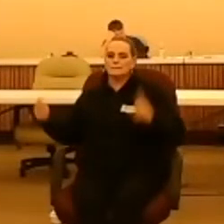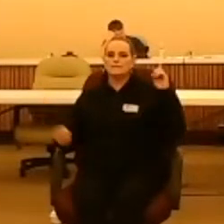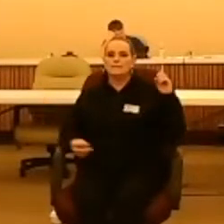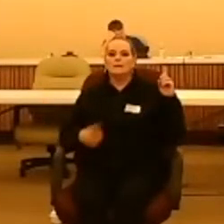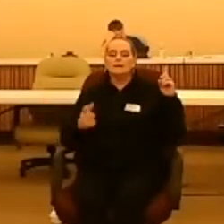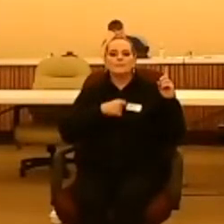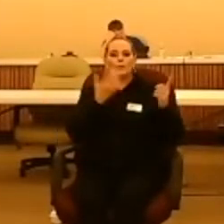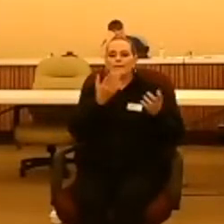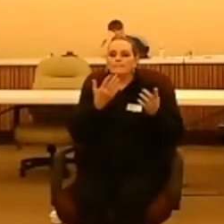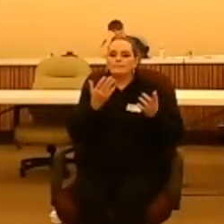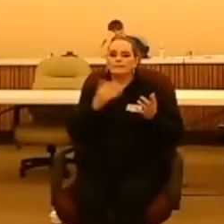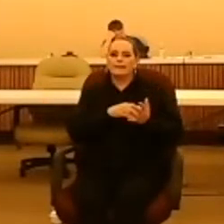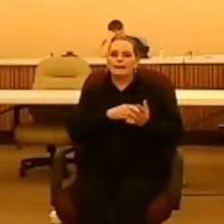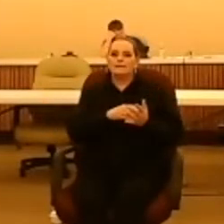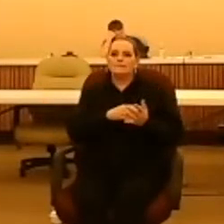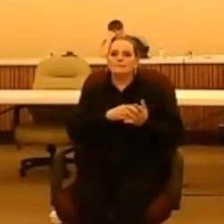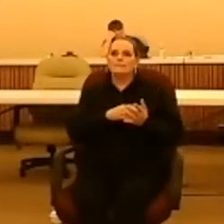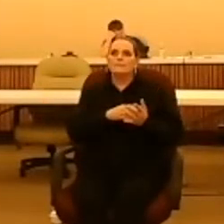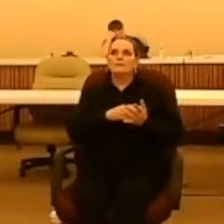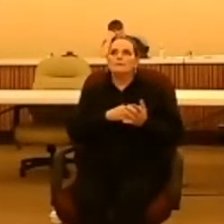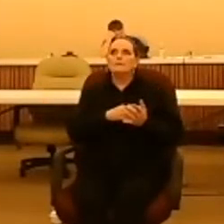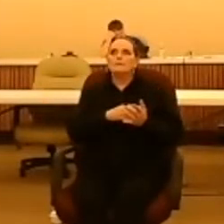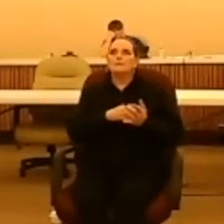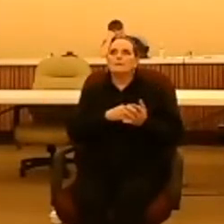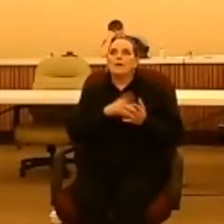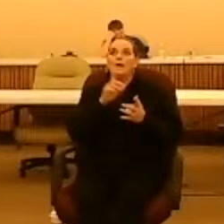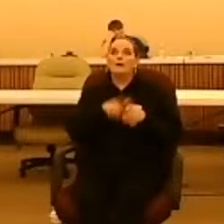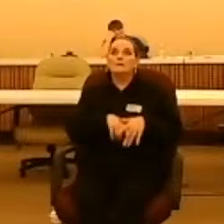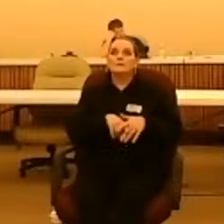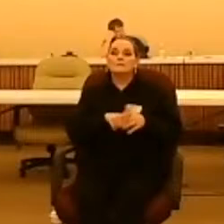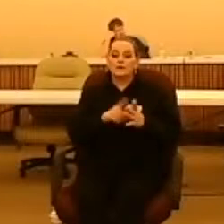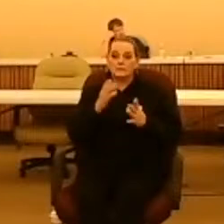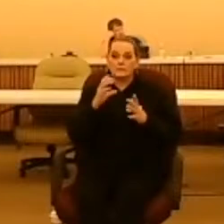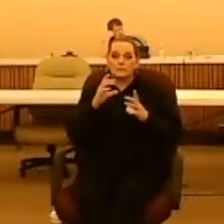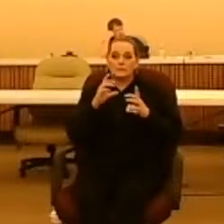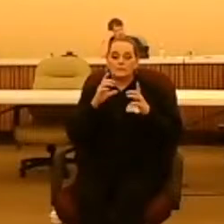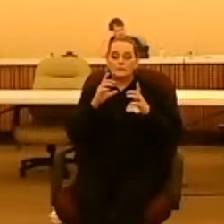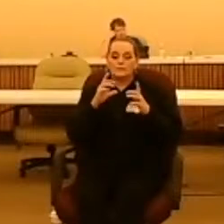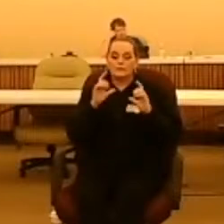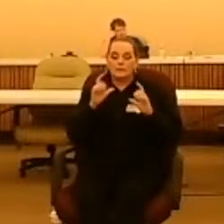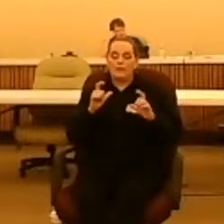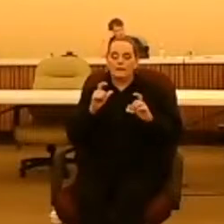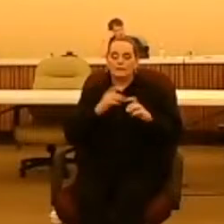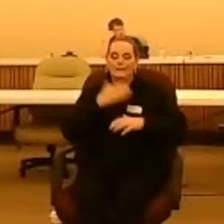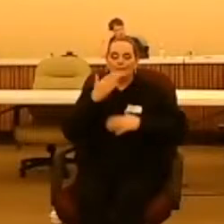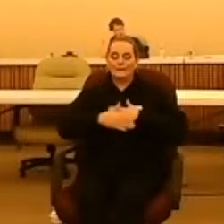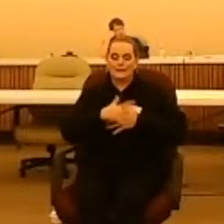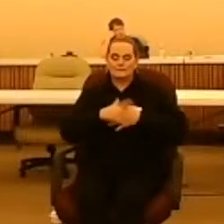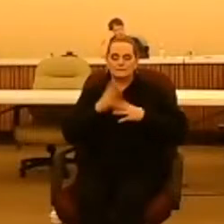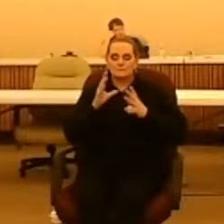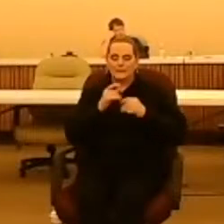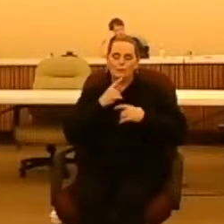So again, this basically starts the clock. In the next board meeting, we'll take a look at